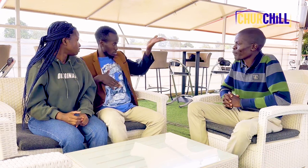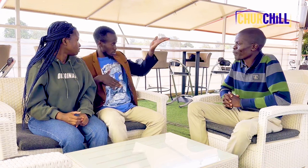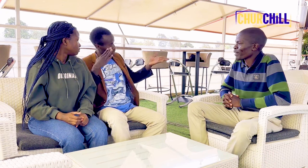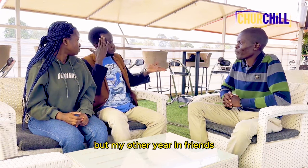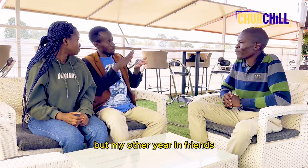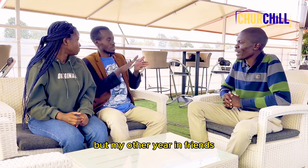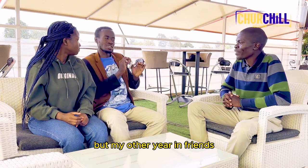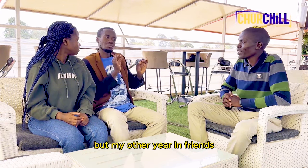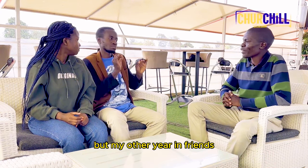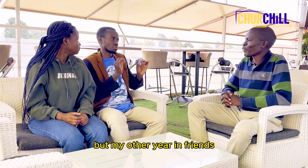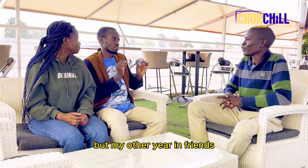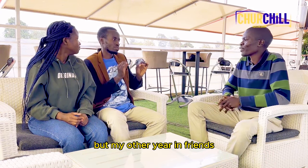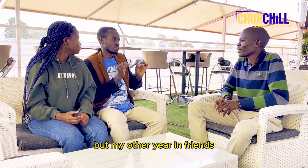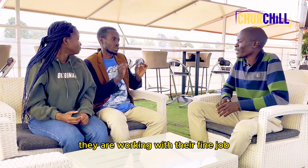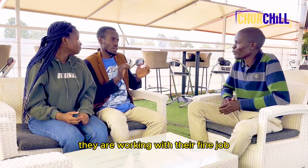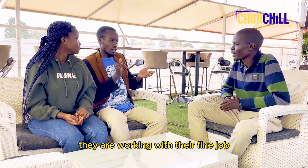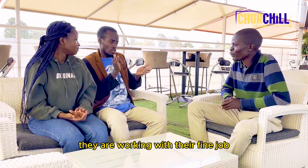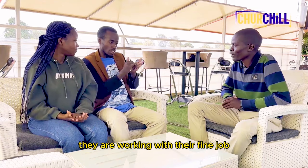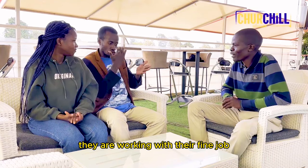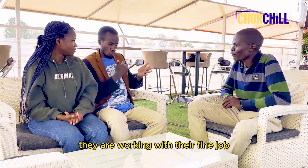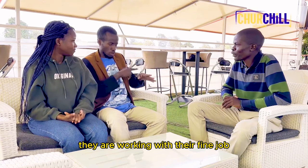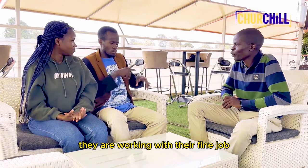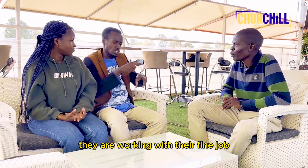But my other hearing friends, they are working, they have fine job.